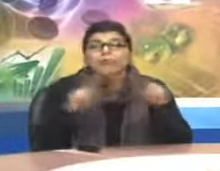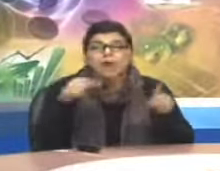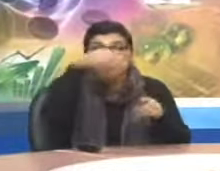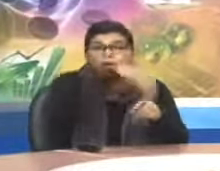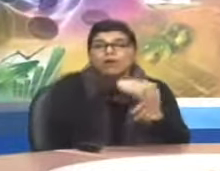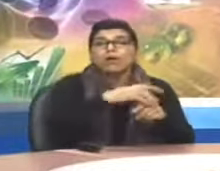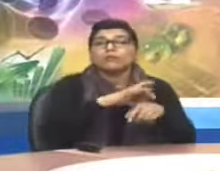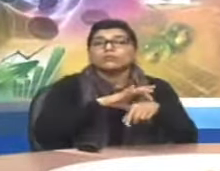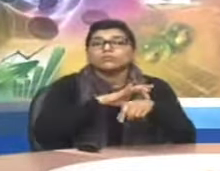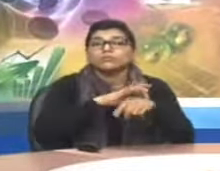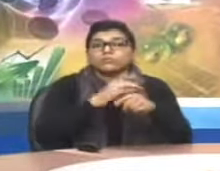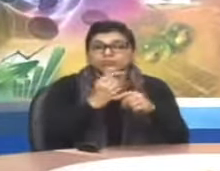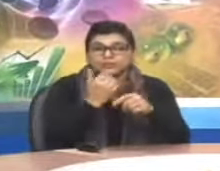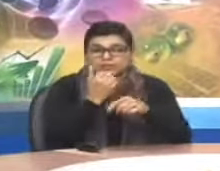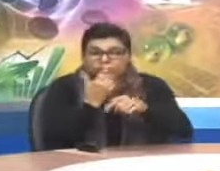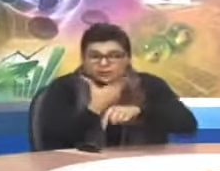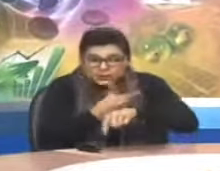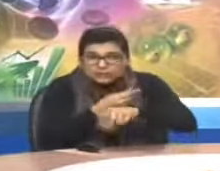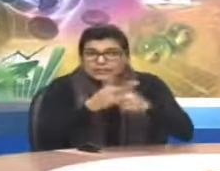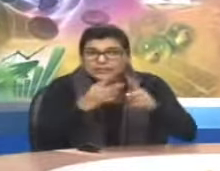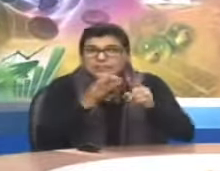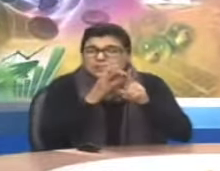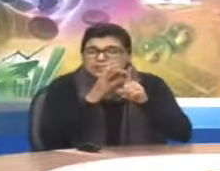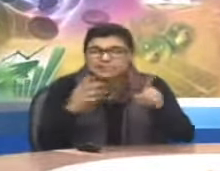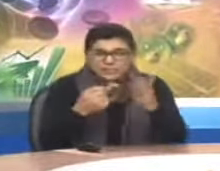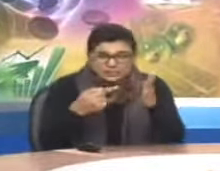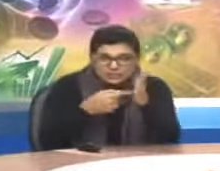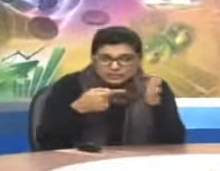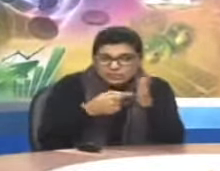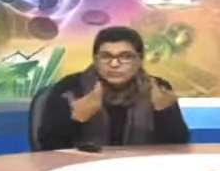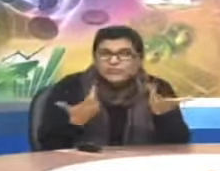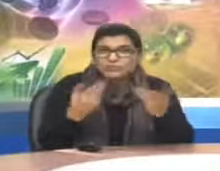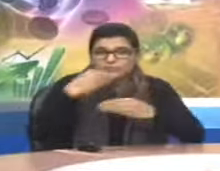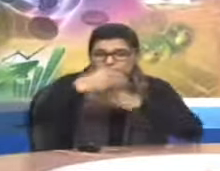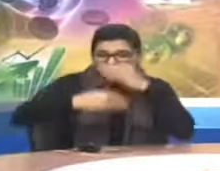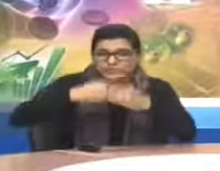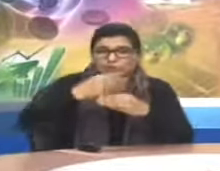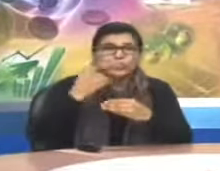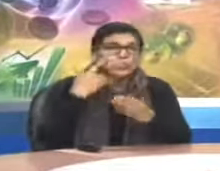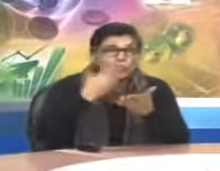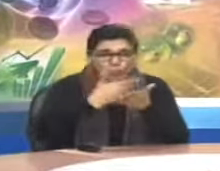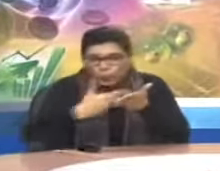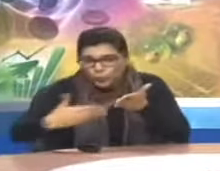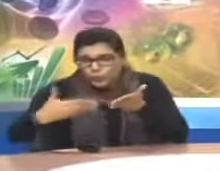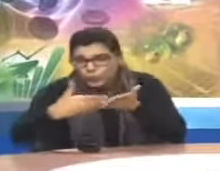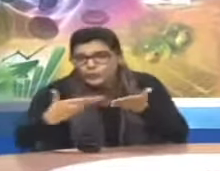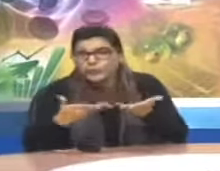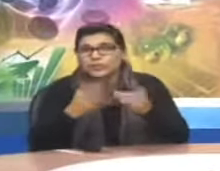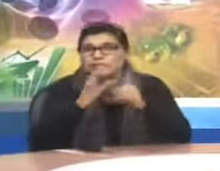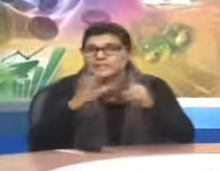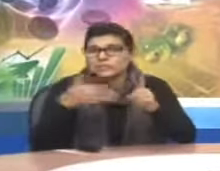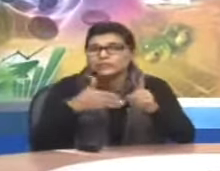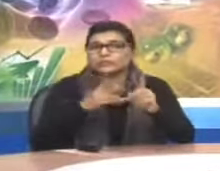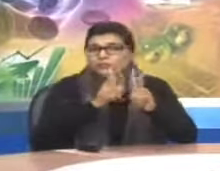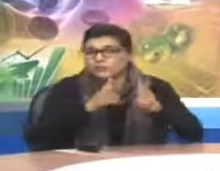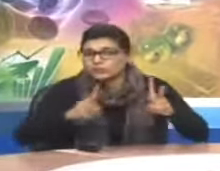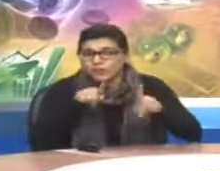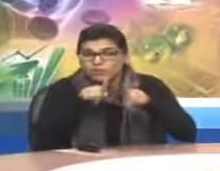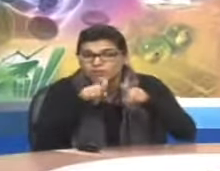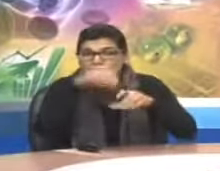hepatitis virus, that is a jaundice causing virus, and also other dangerous